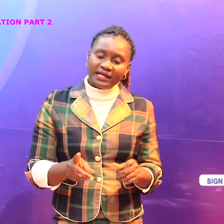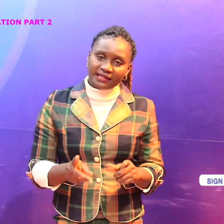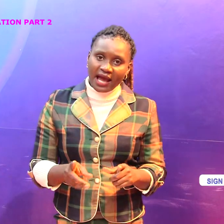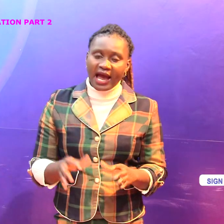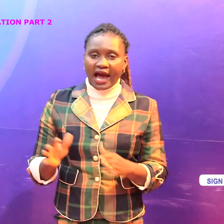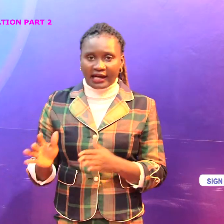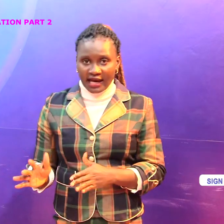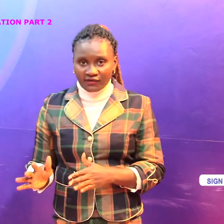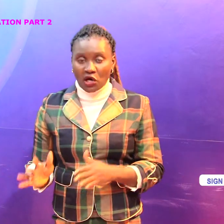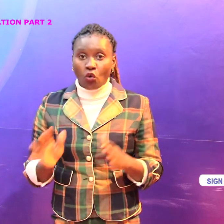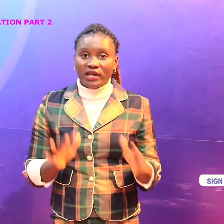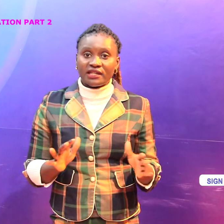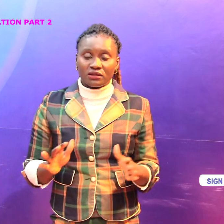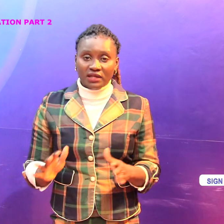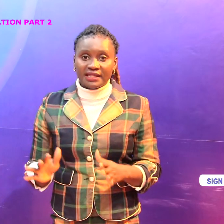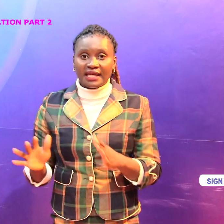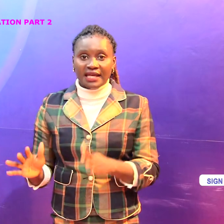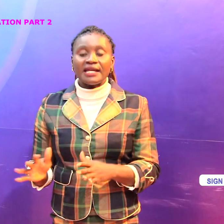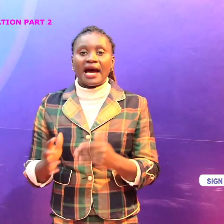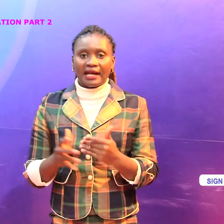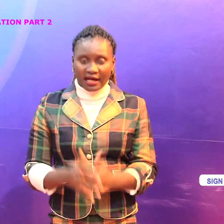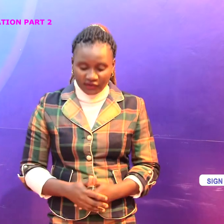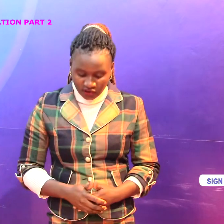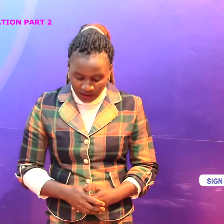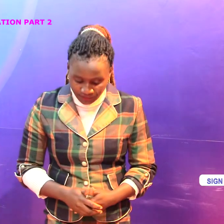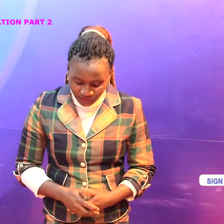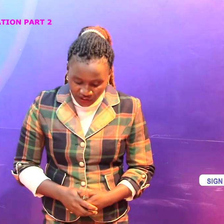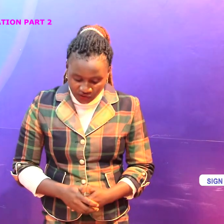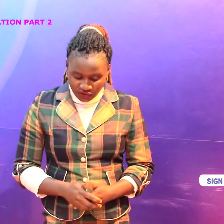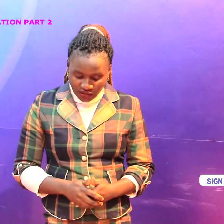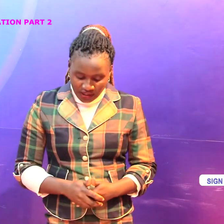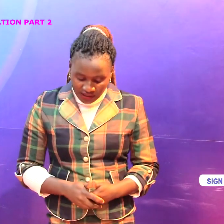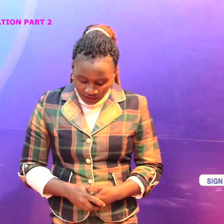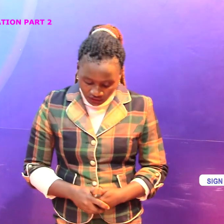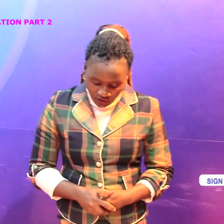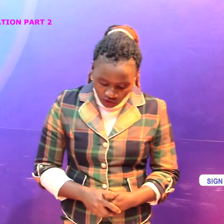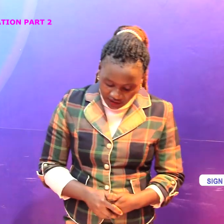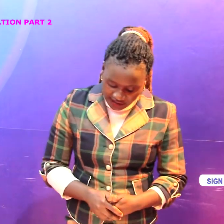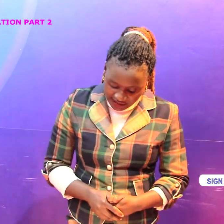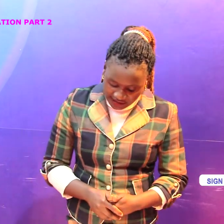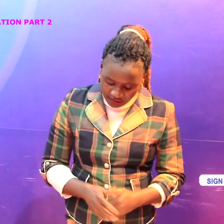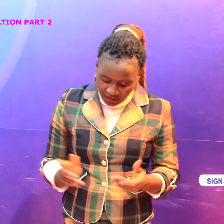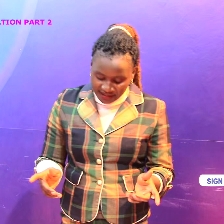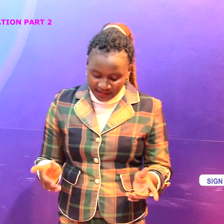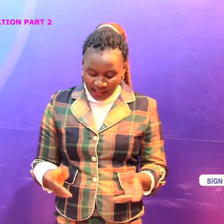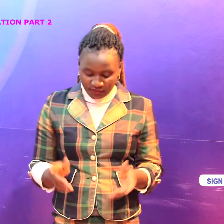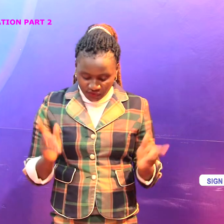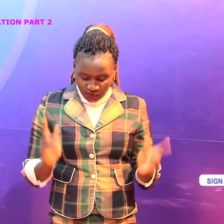director arrived when the students had arrived. Okay. So we go to another sentence. Past time